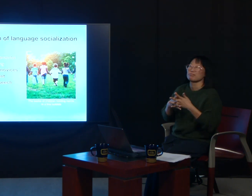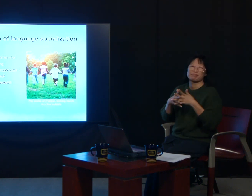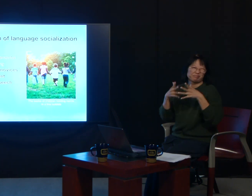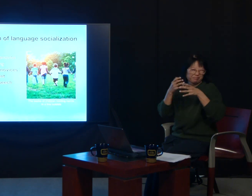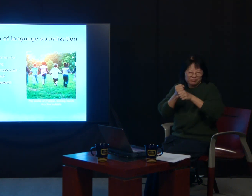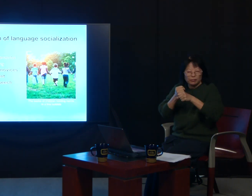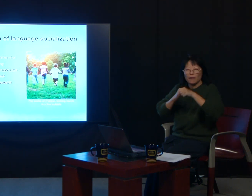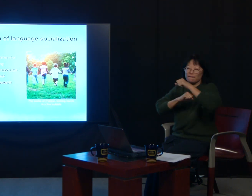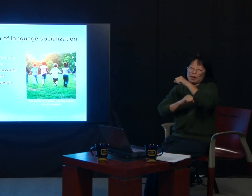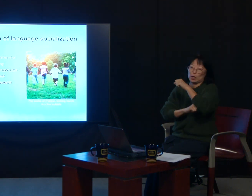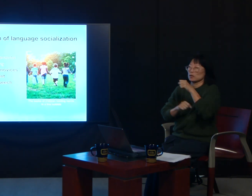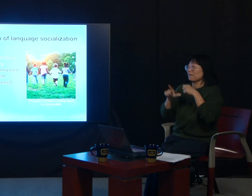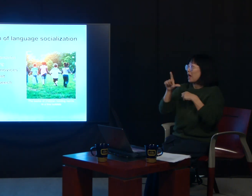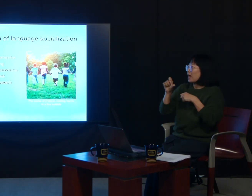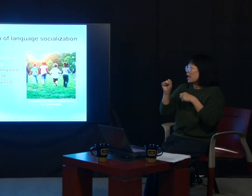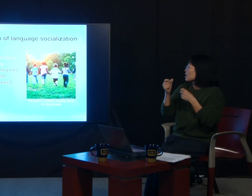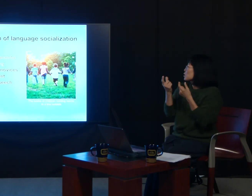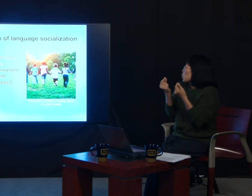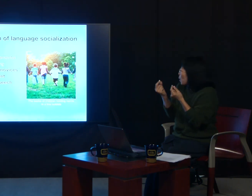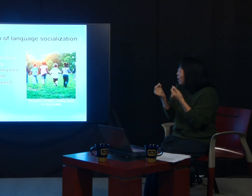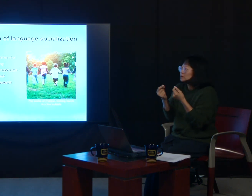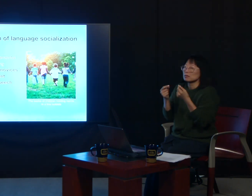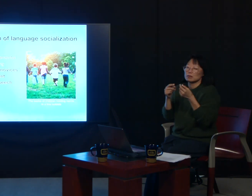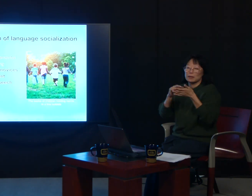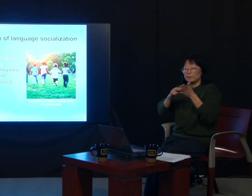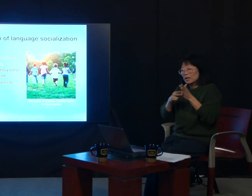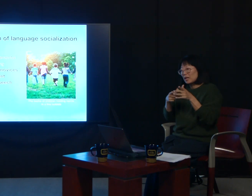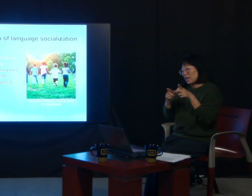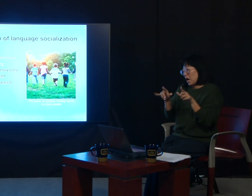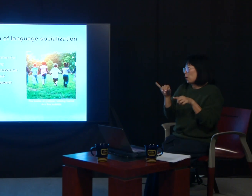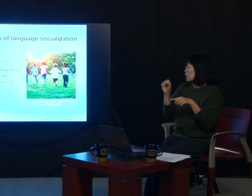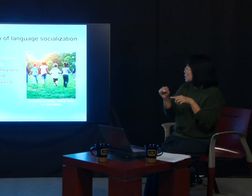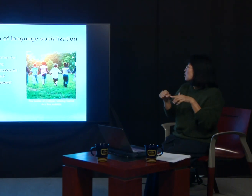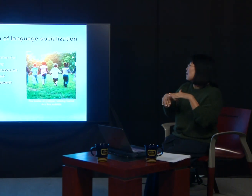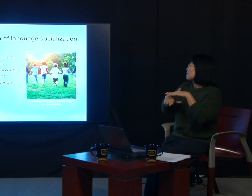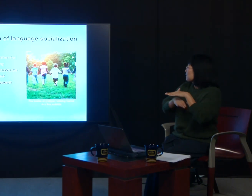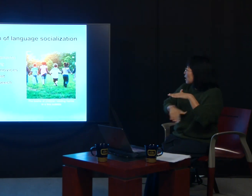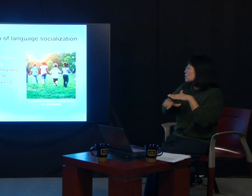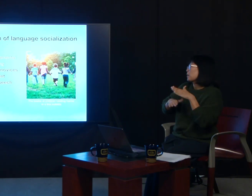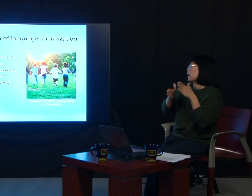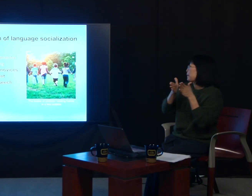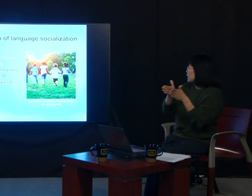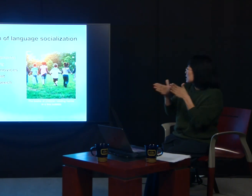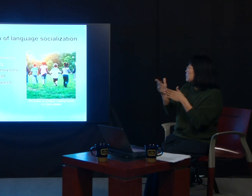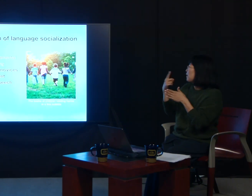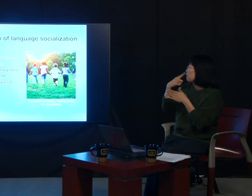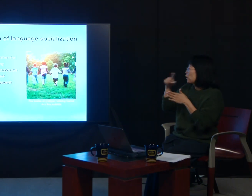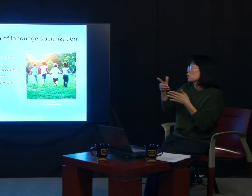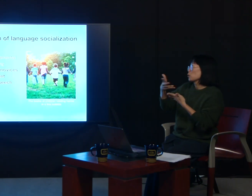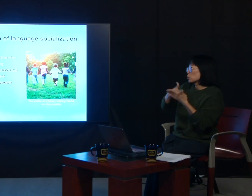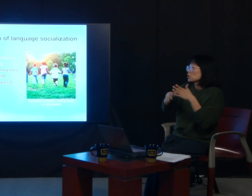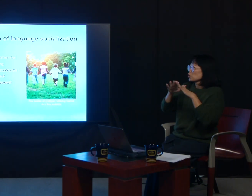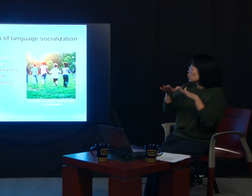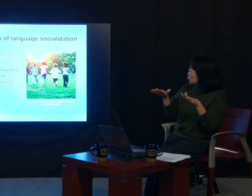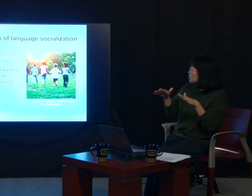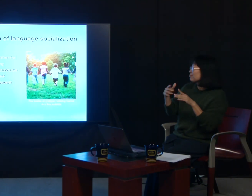The foundation of language socialization means language is fundamental. It includes a medium